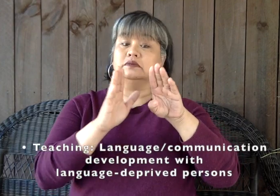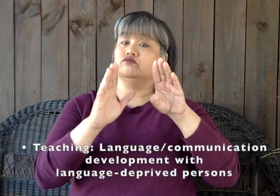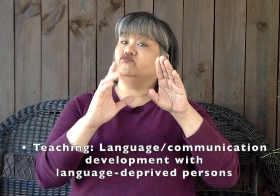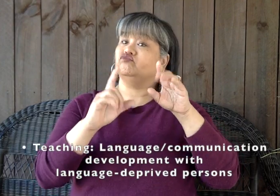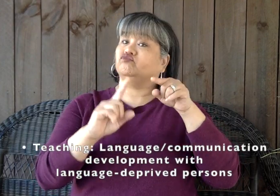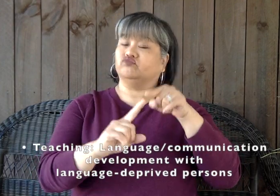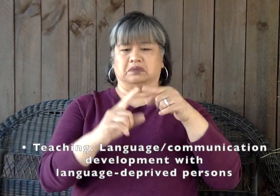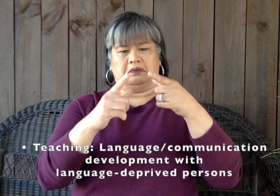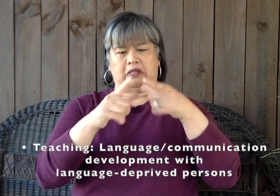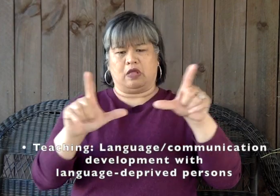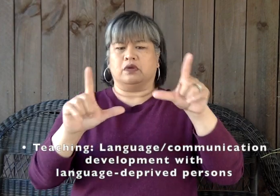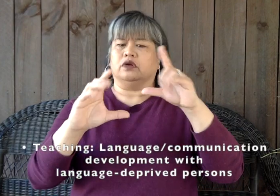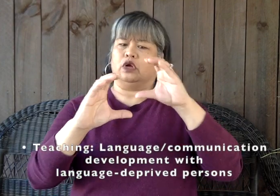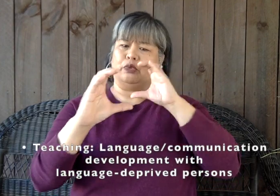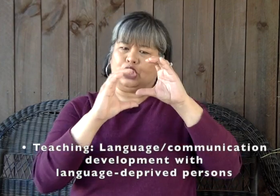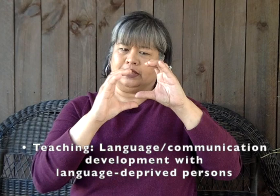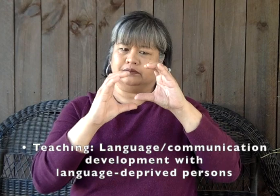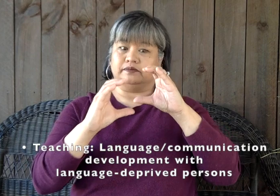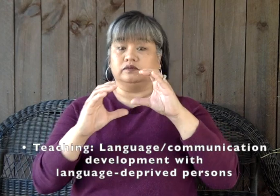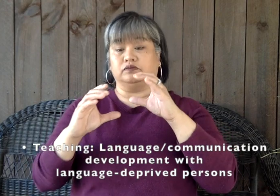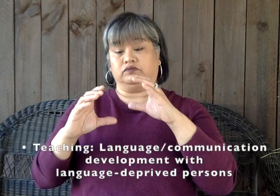developments with language deprived persons.